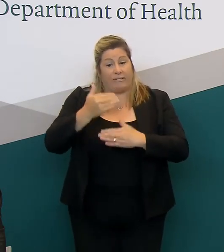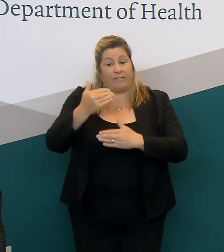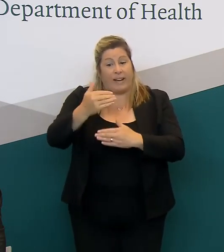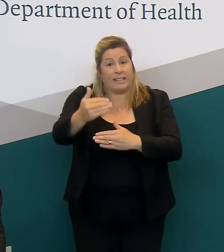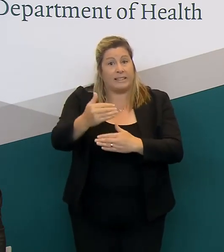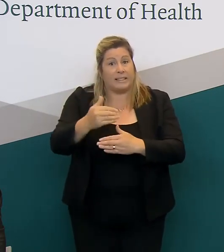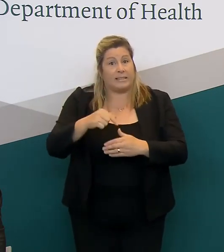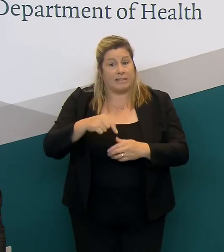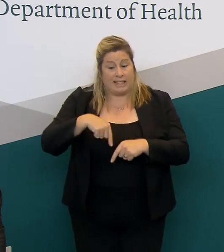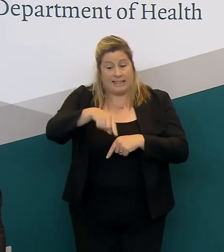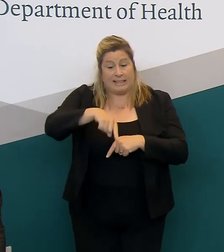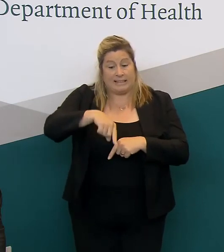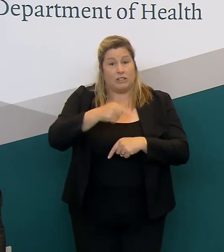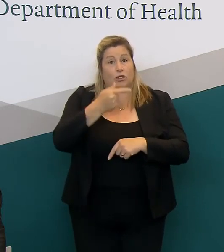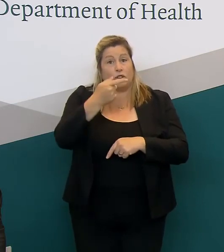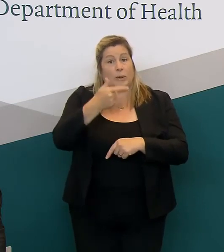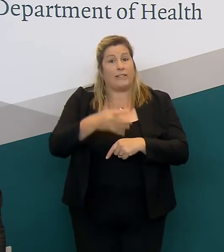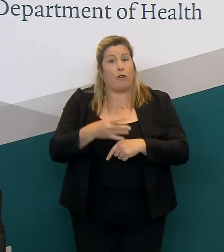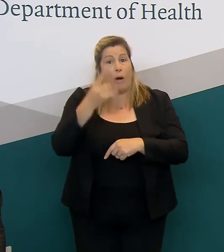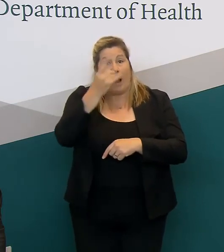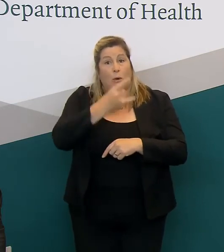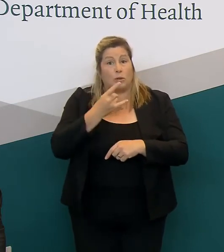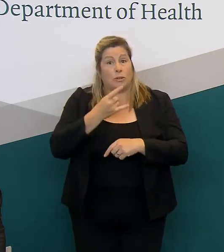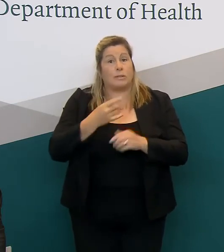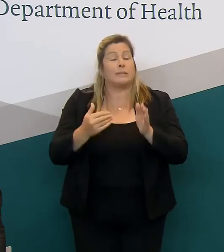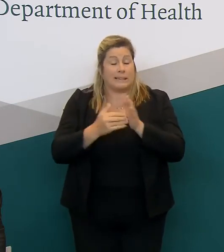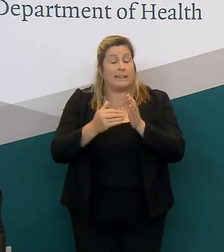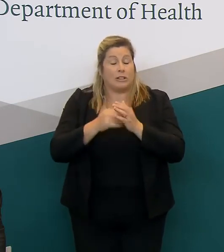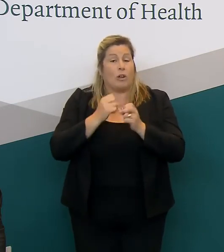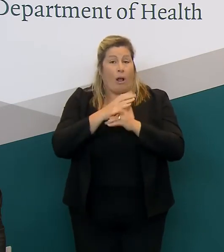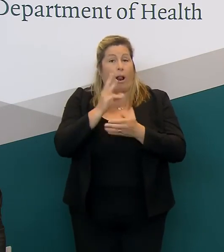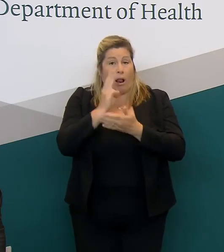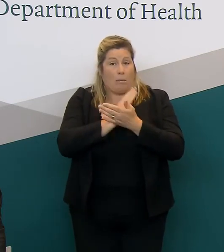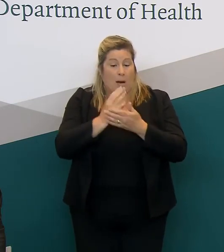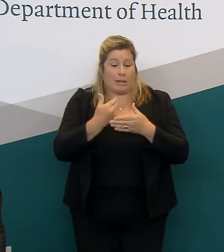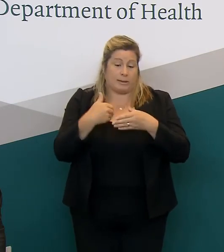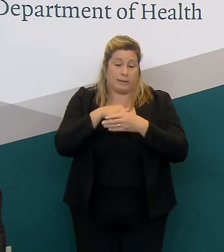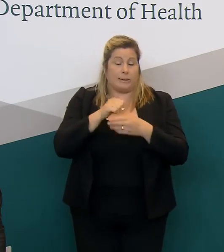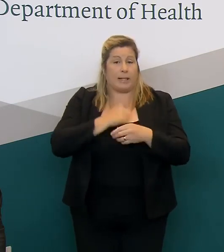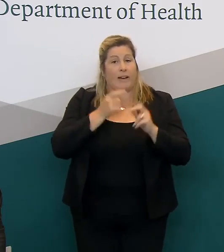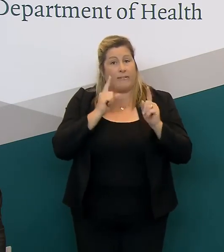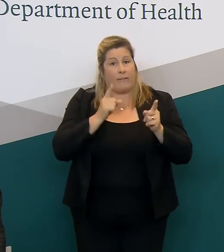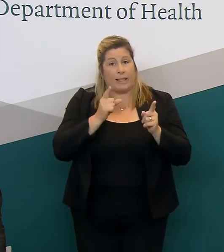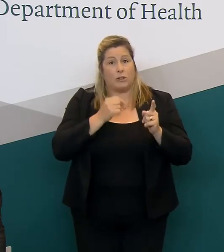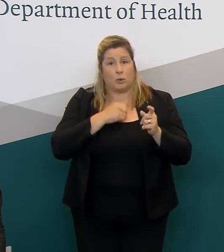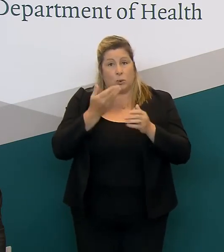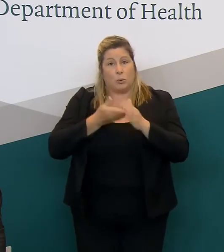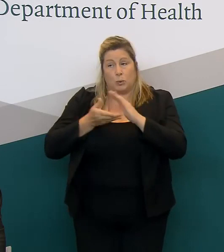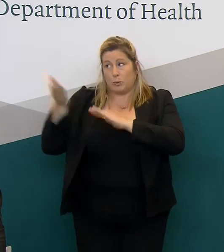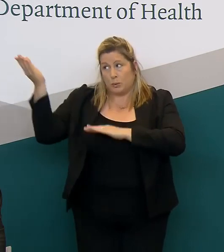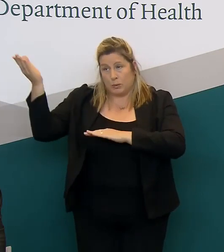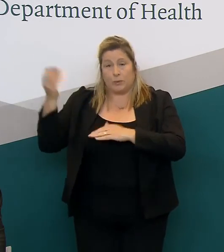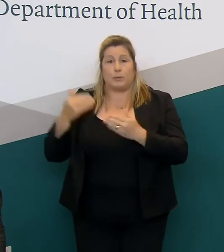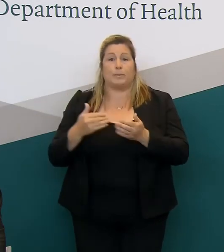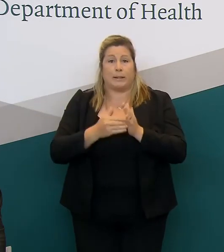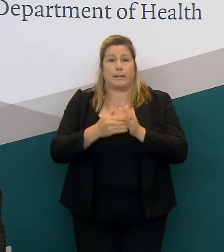week. Yes, absolutely. It's all part and parcel of the same set of advice. Yeah, all the same output of today's meeting, in effect. Yeah.